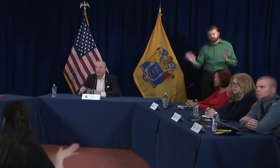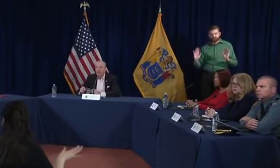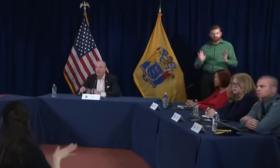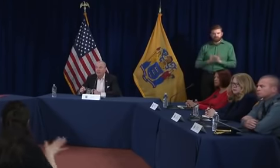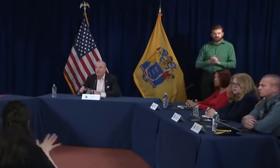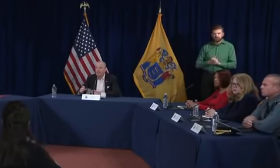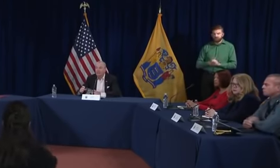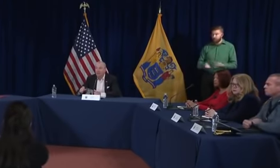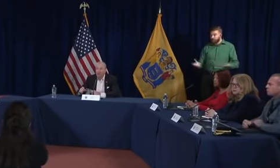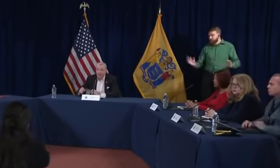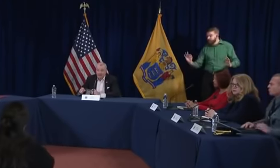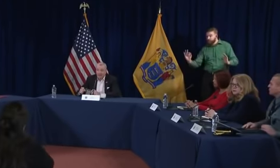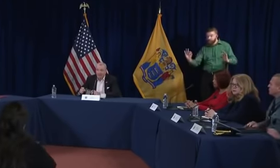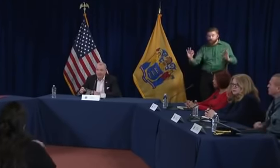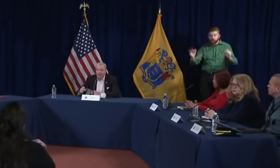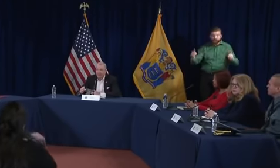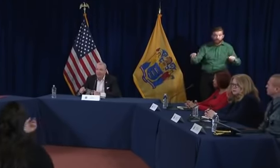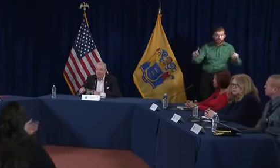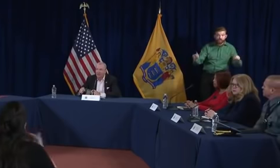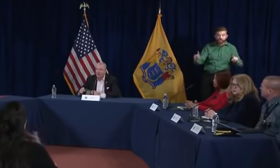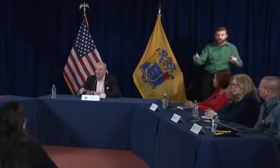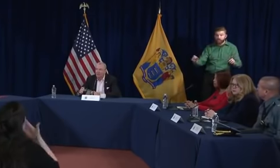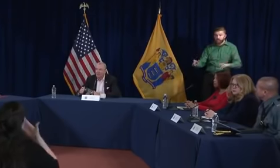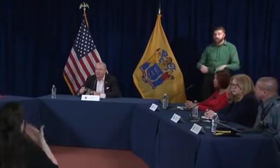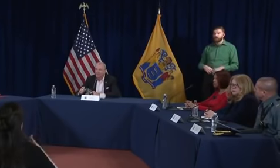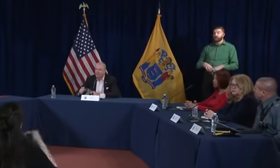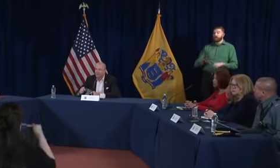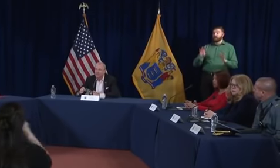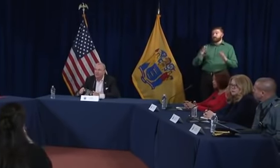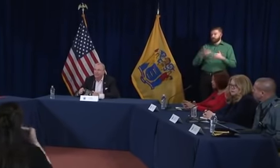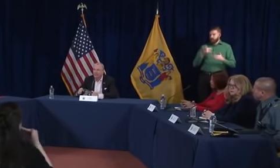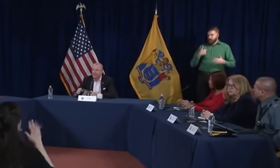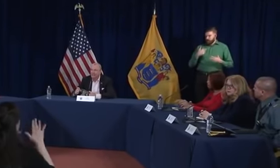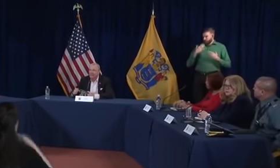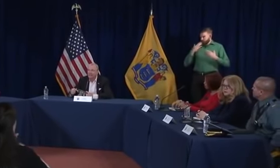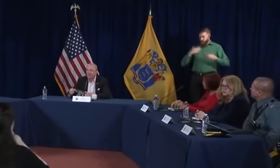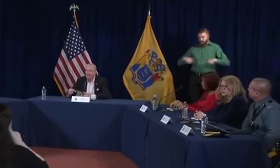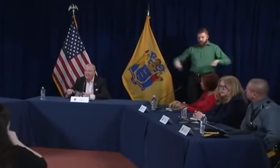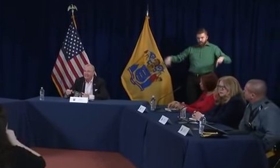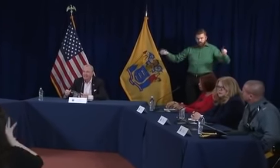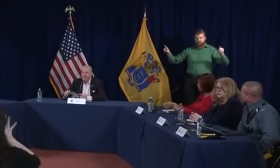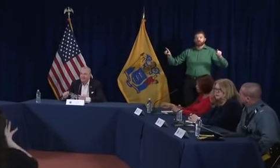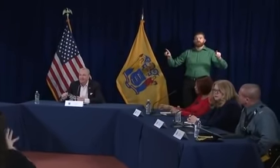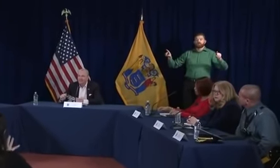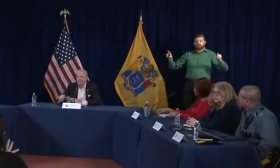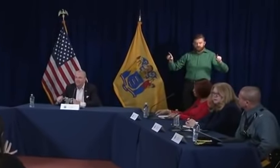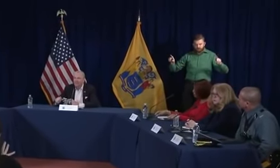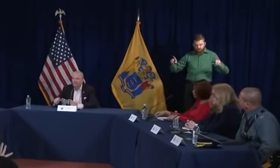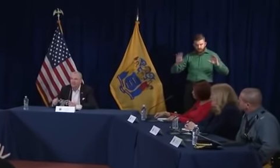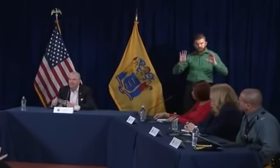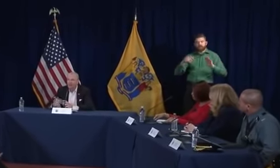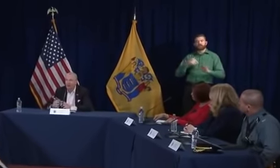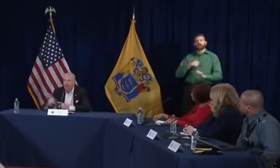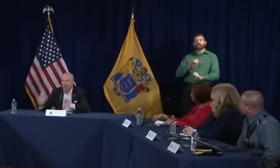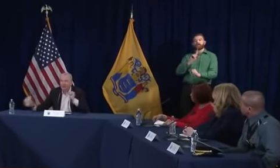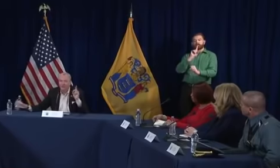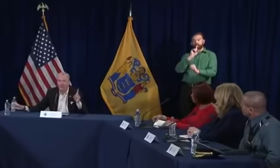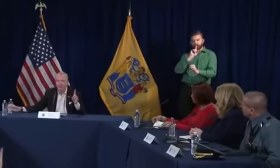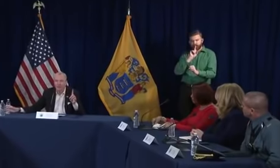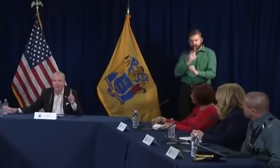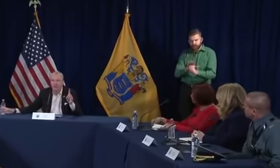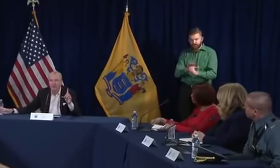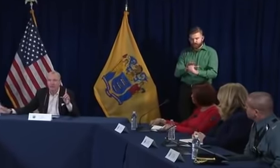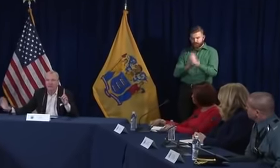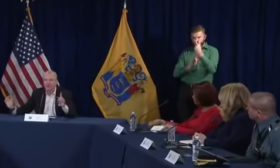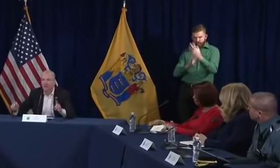So I want to thank, before I thank my colleagues, a couple of things. We've promised, I think, at least 2 things for tomorrow. First of all,